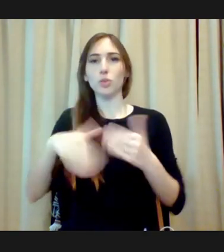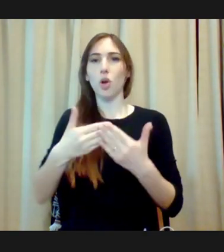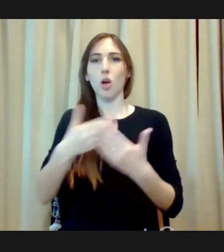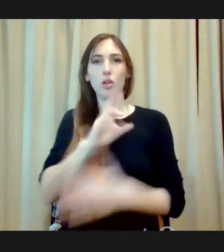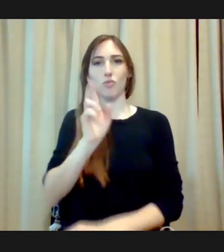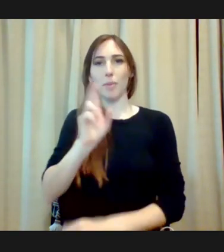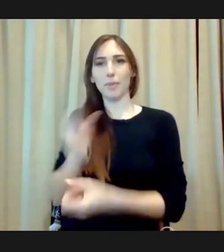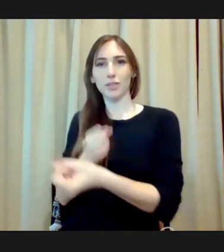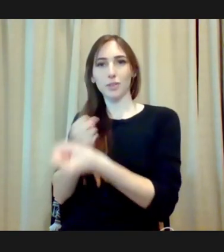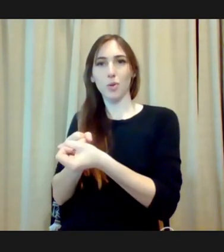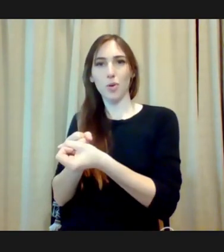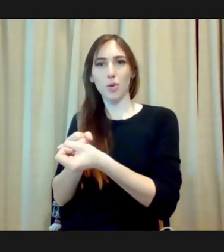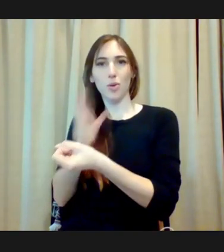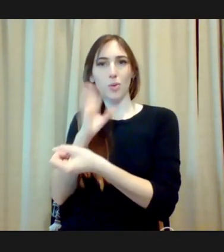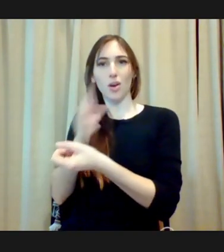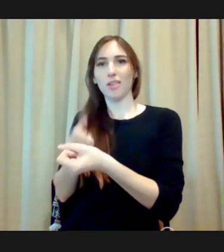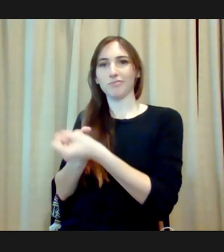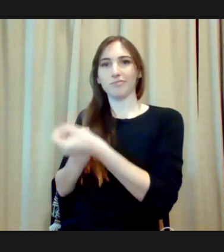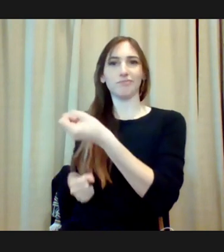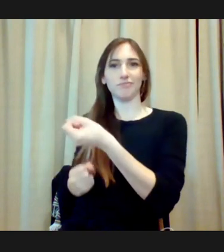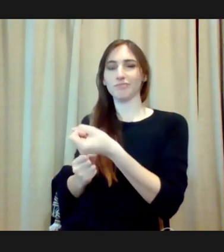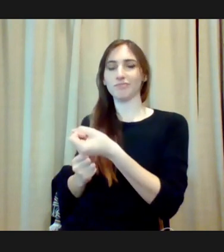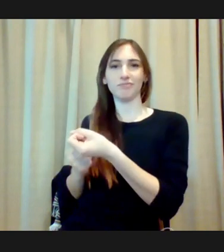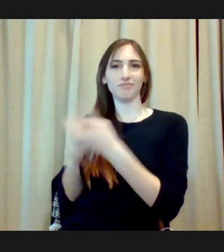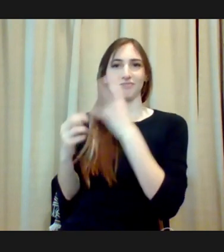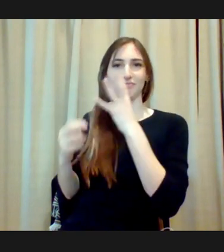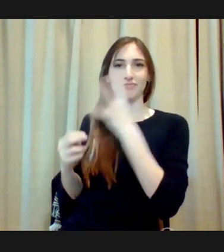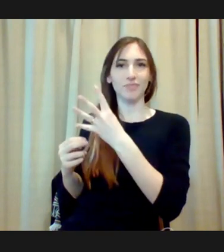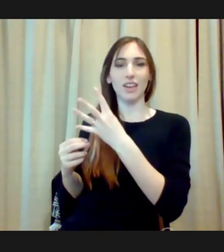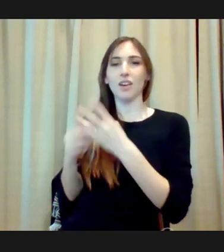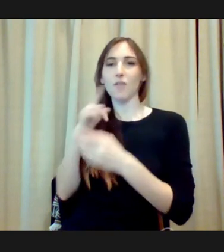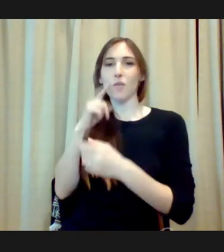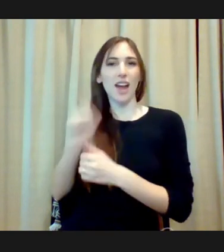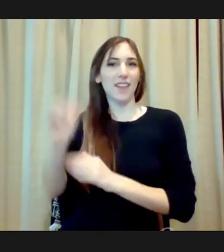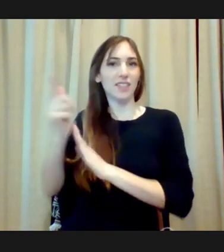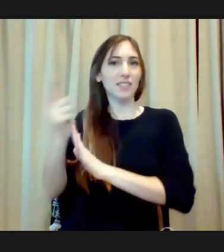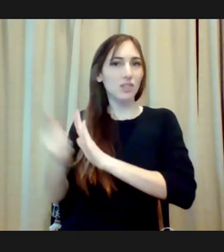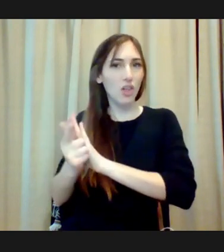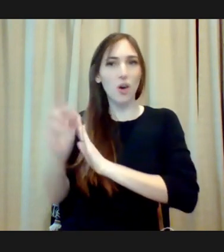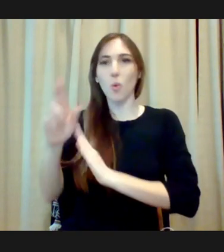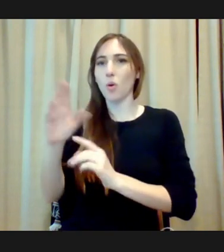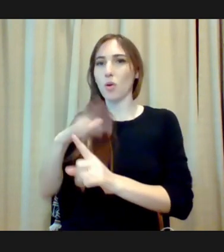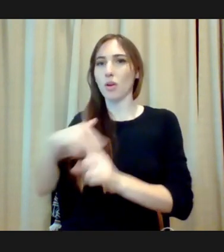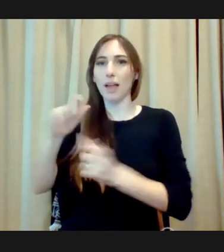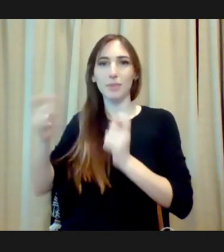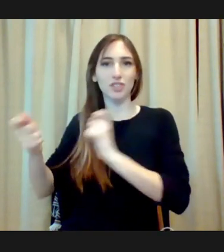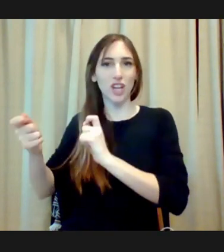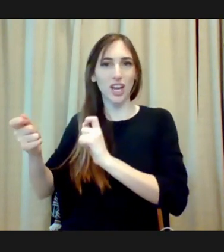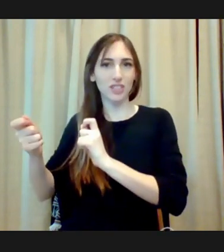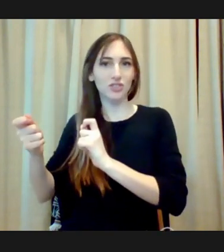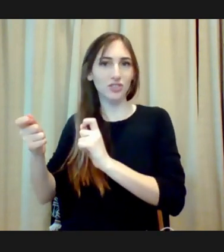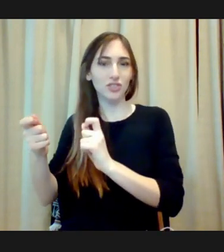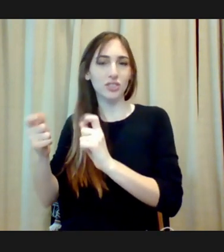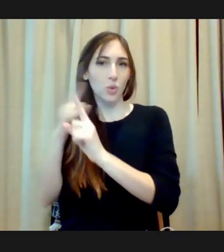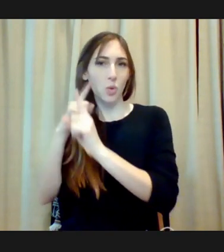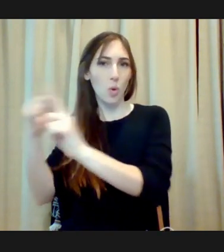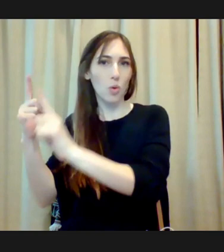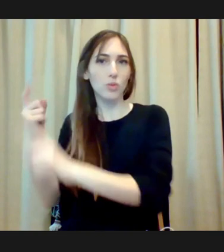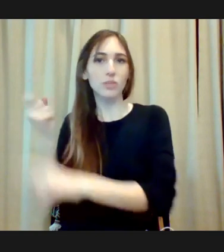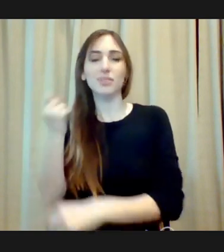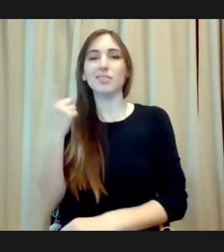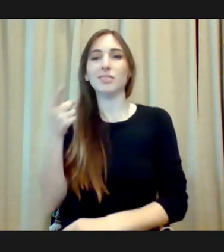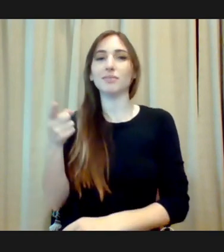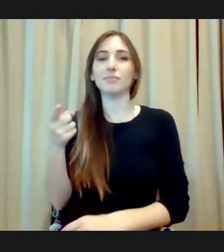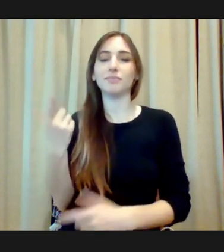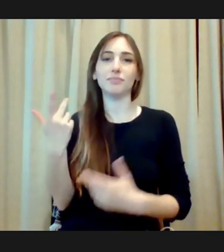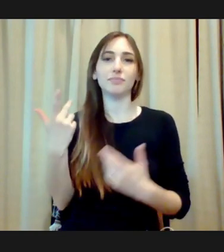in the state legislature for any of his climate change agenda. He certainly, coming towards